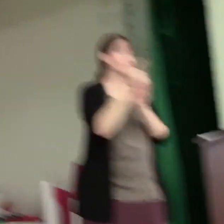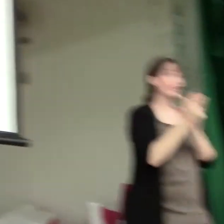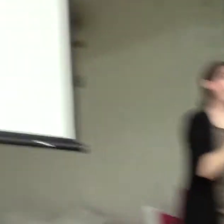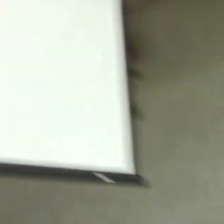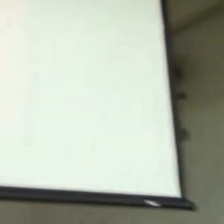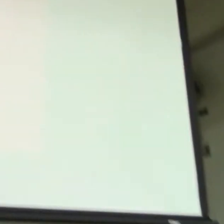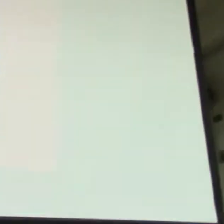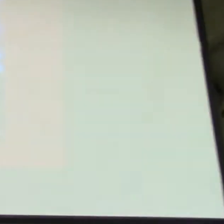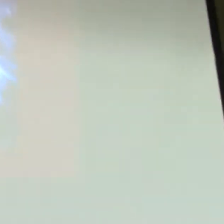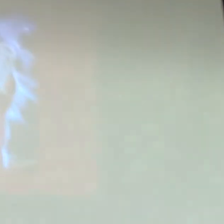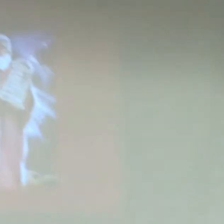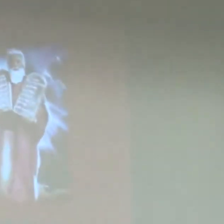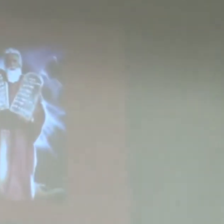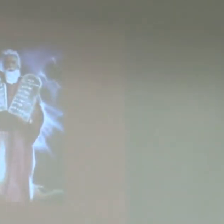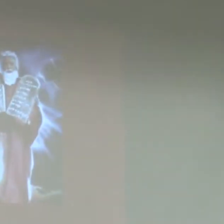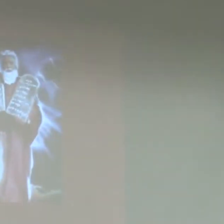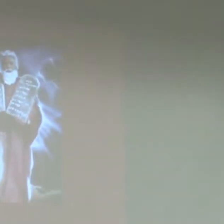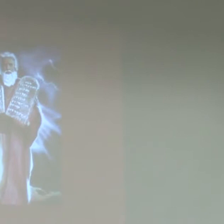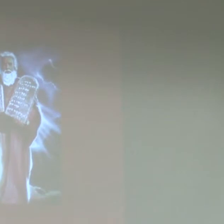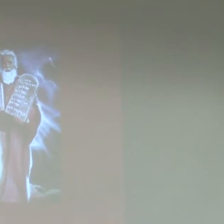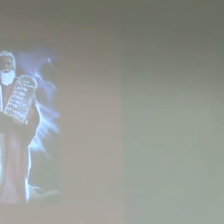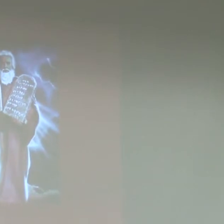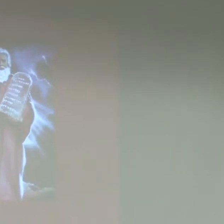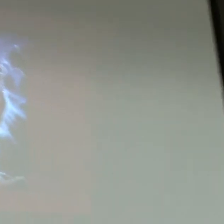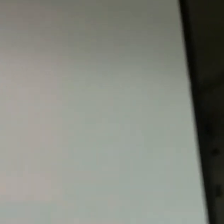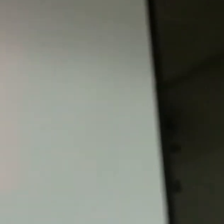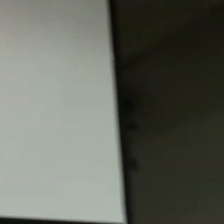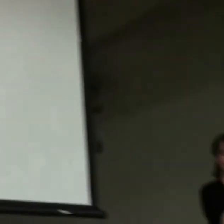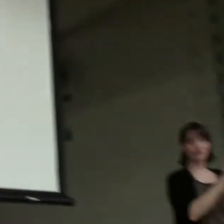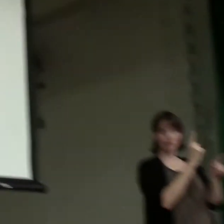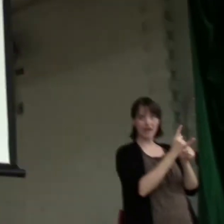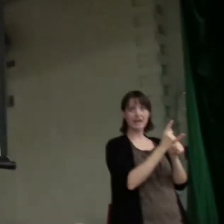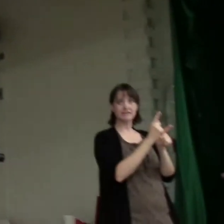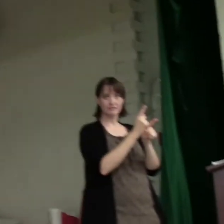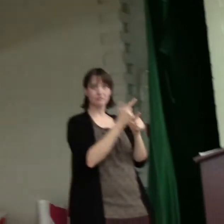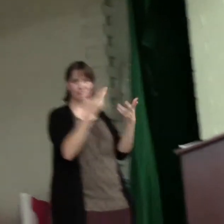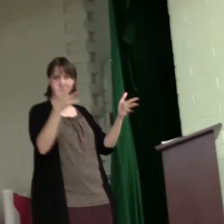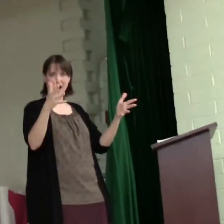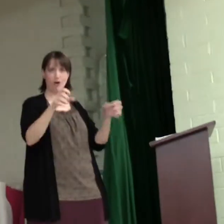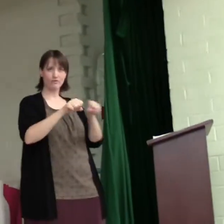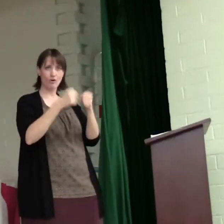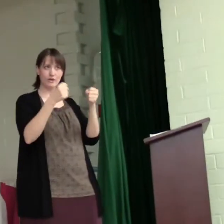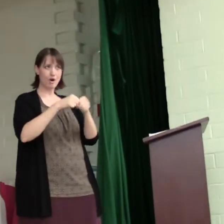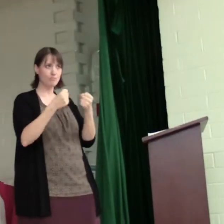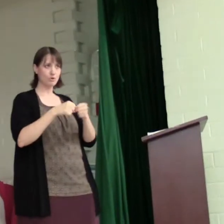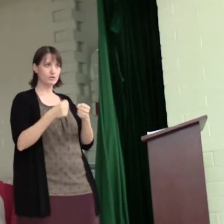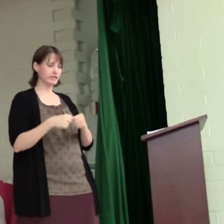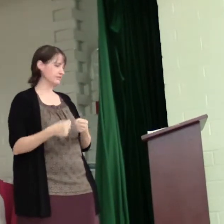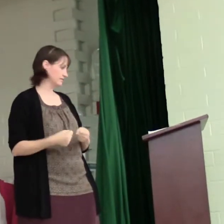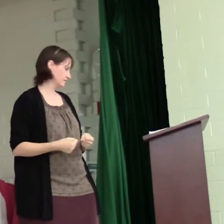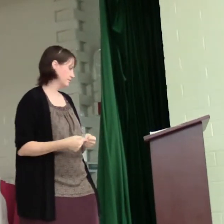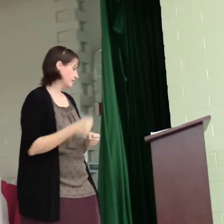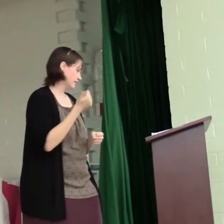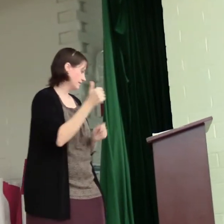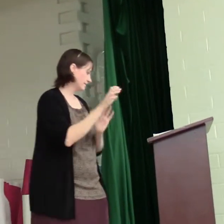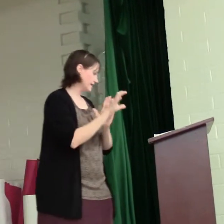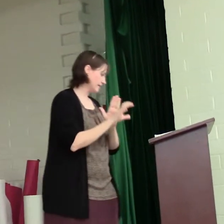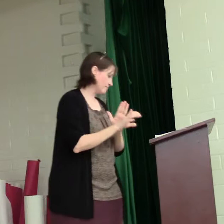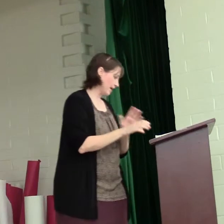Well, how many of you have perfect 10 commandments? Never, right? Kyle, we've already all broken the 10